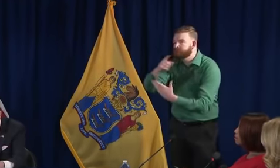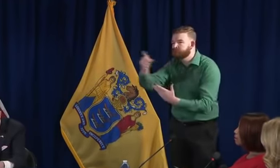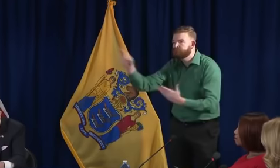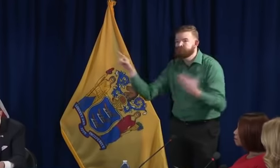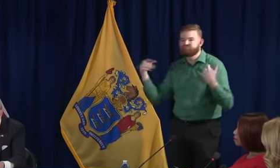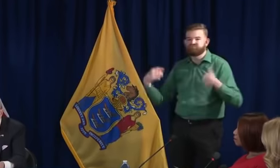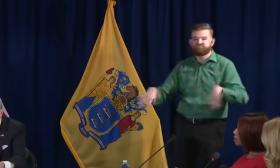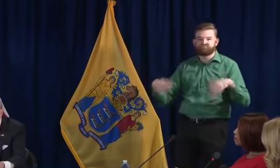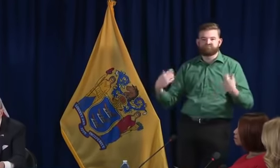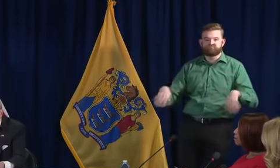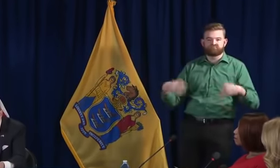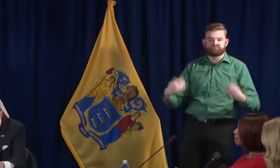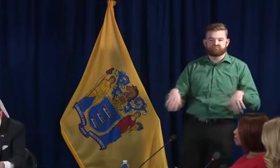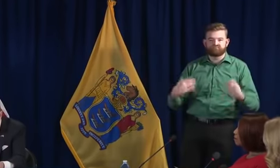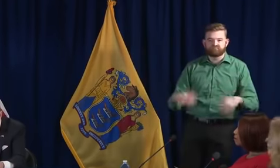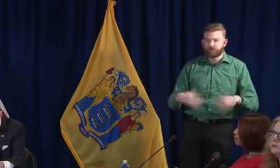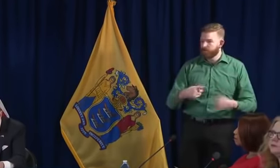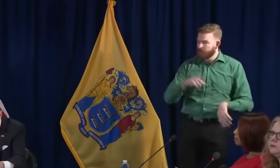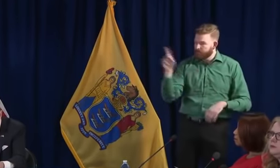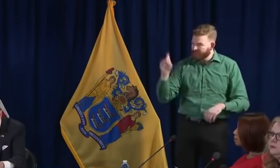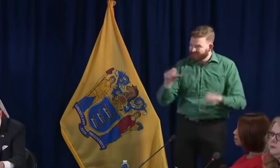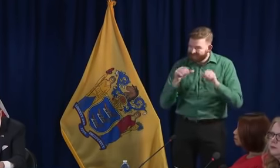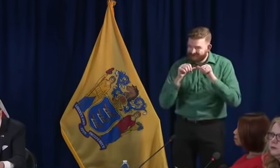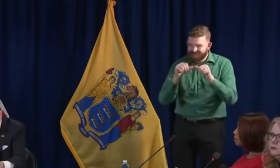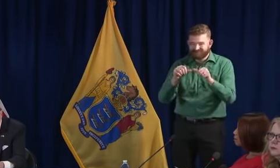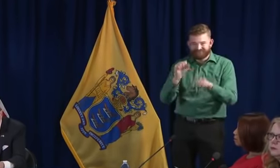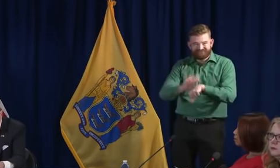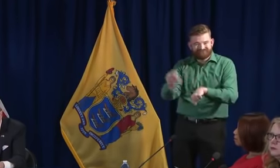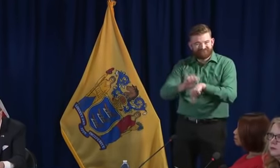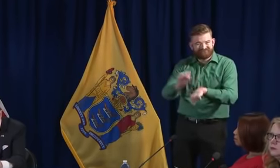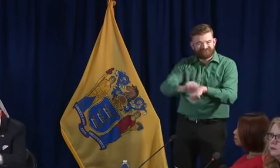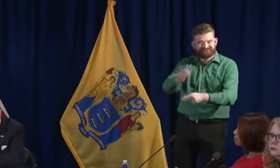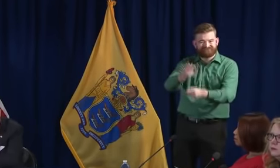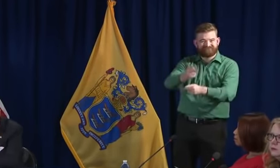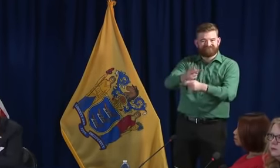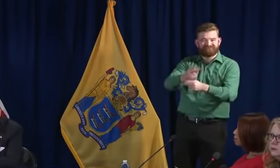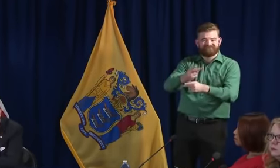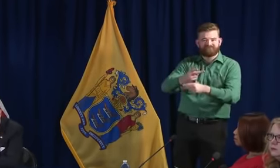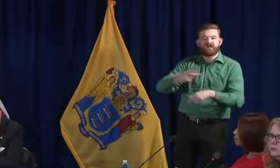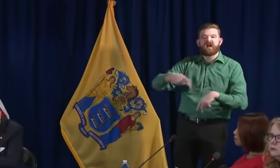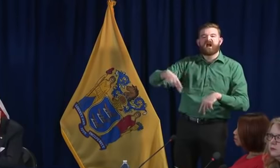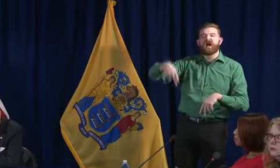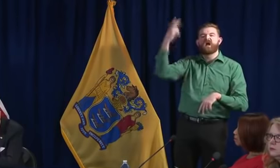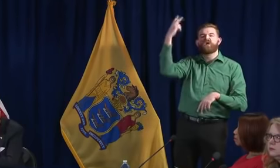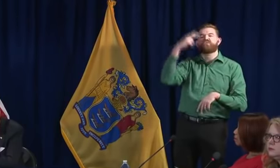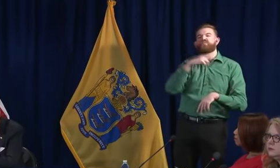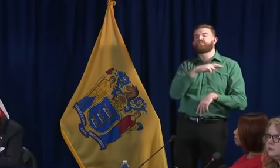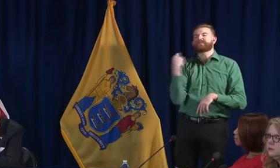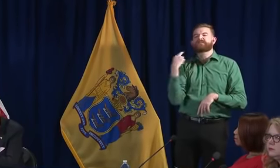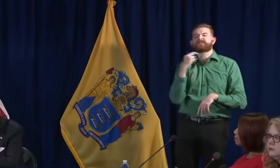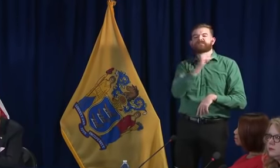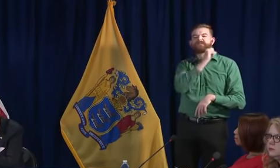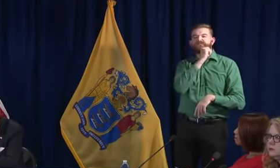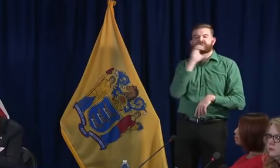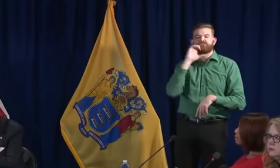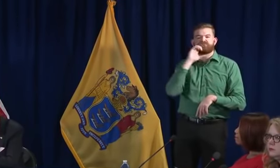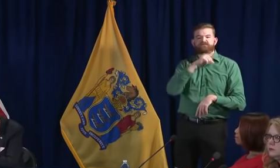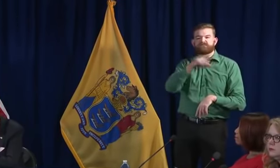folks working and caring for high-risk seniors who live alone, or helping individuals with